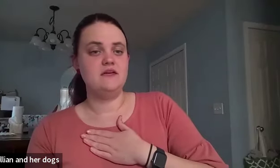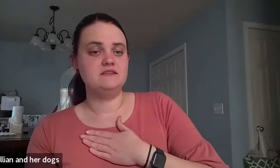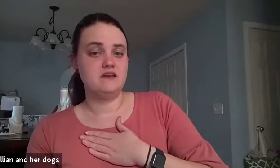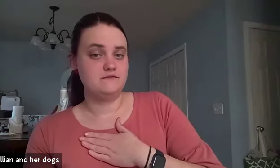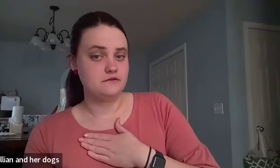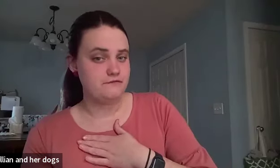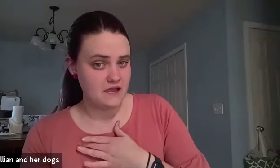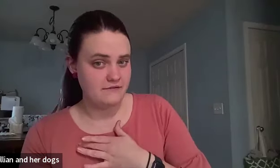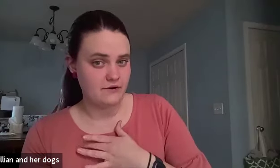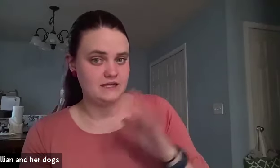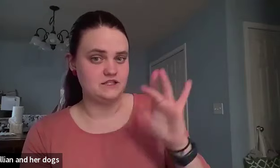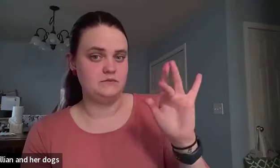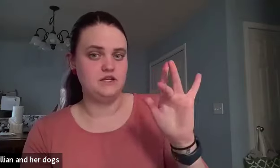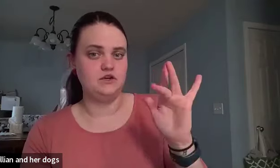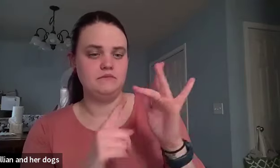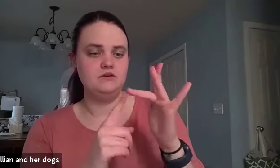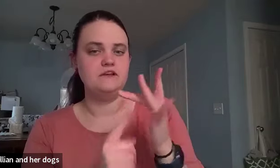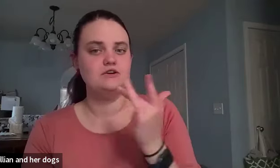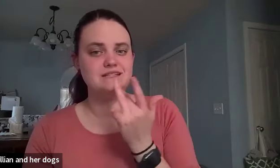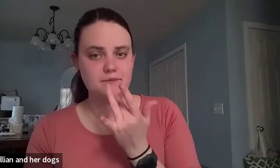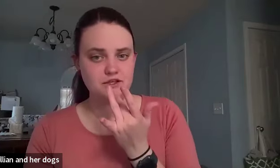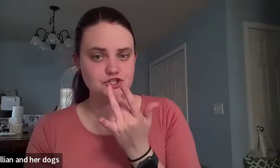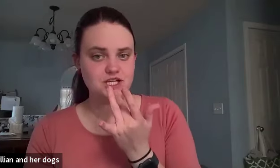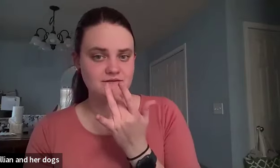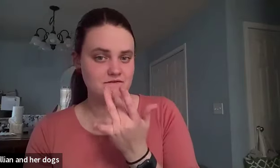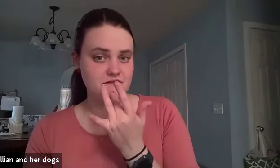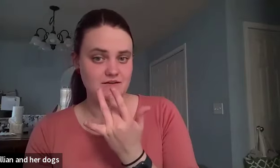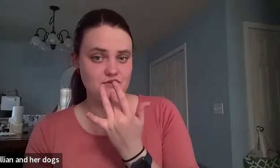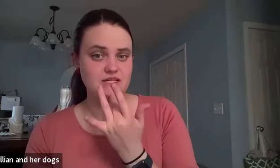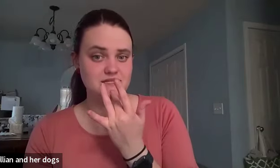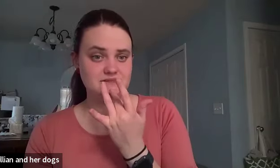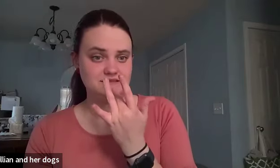and then the sign for favorite is going to be your middle finger tapping your chin, favorite.